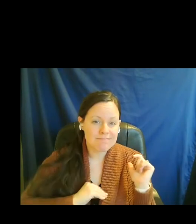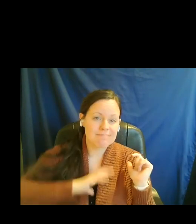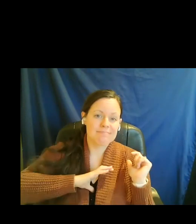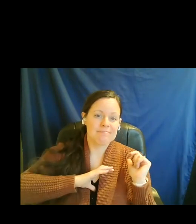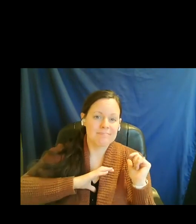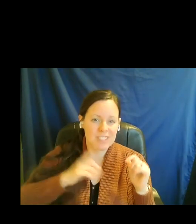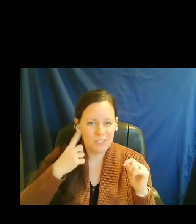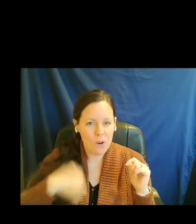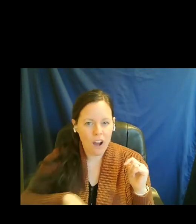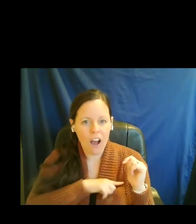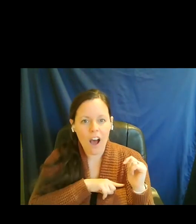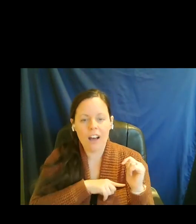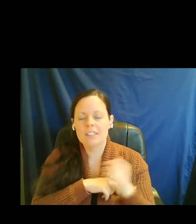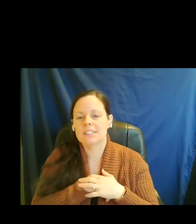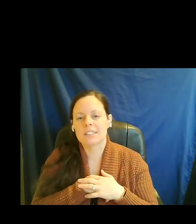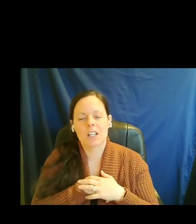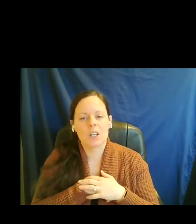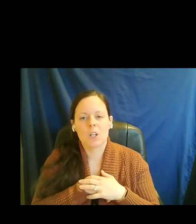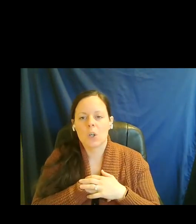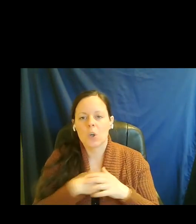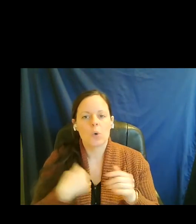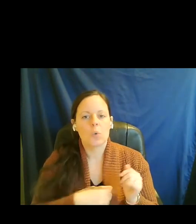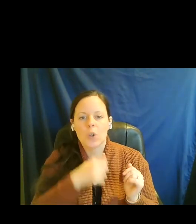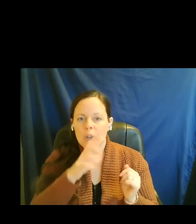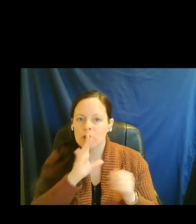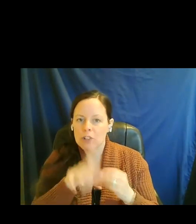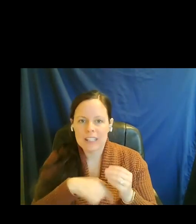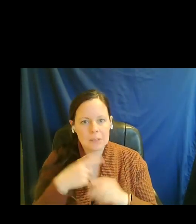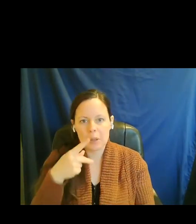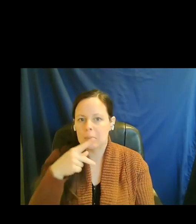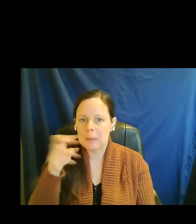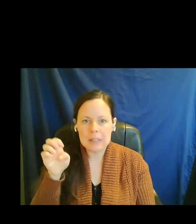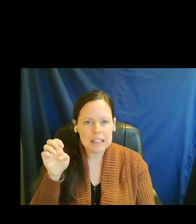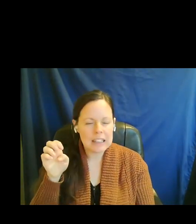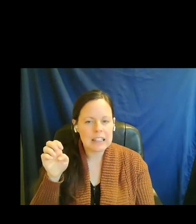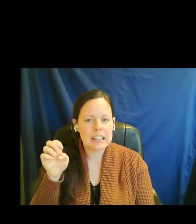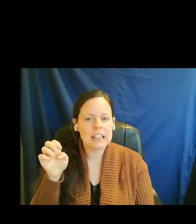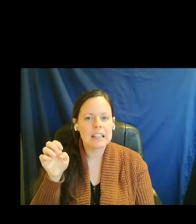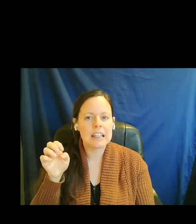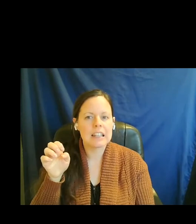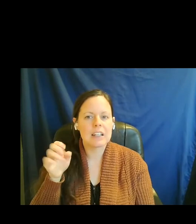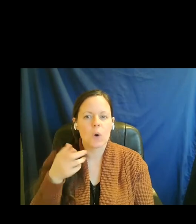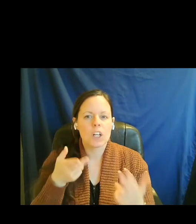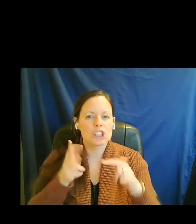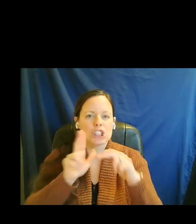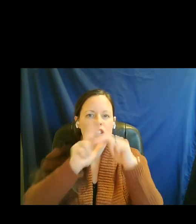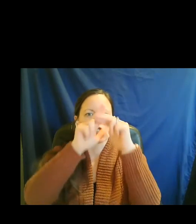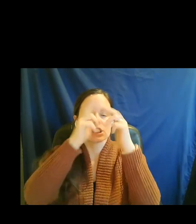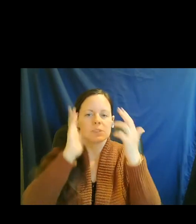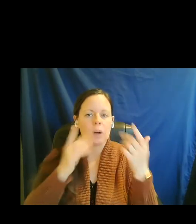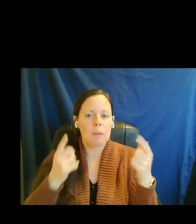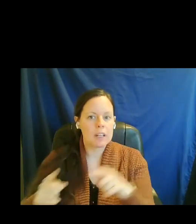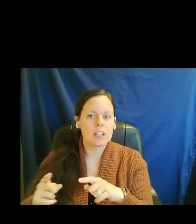it's no longer, we're not talking about PPE or surges that are coming, even though we